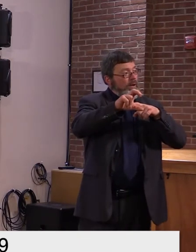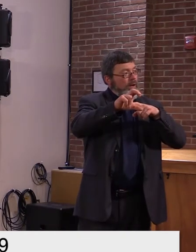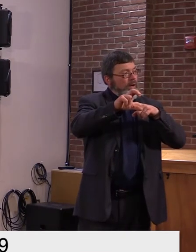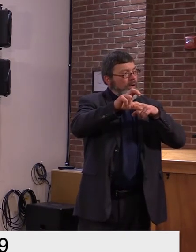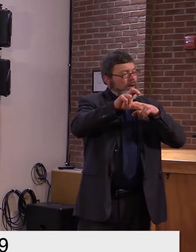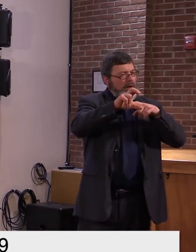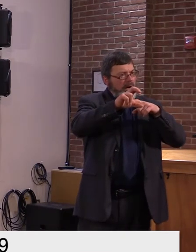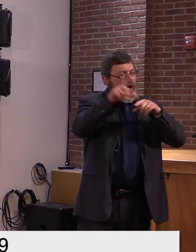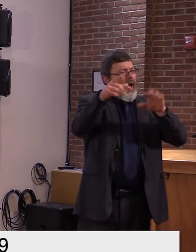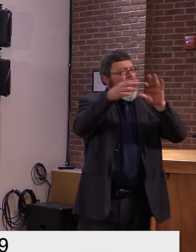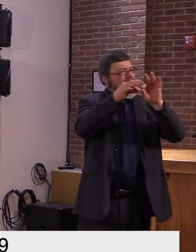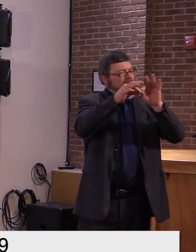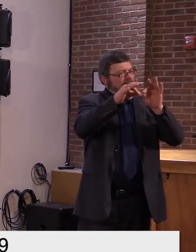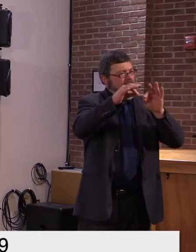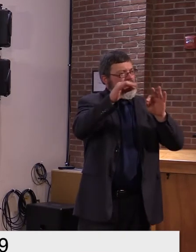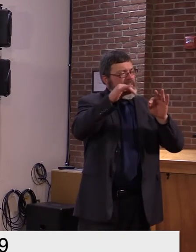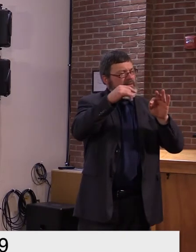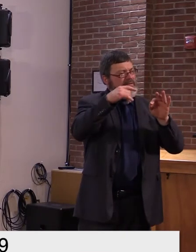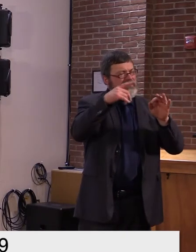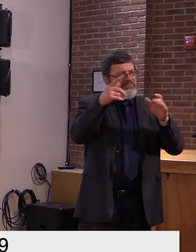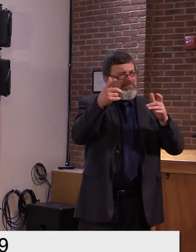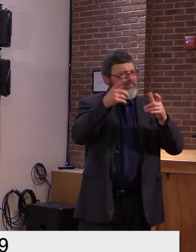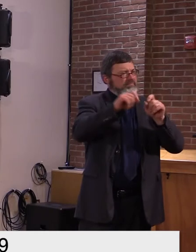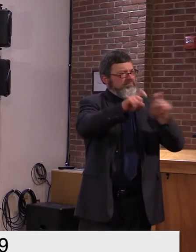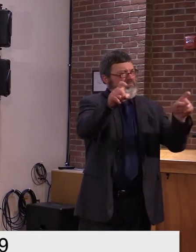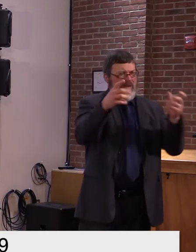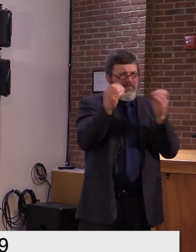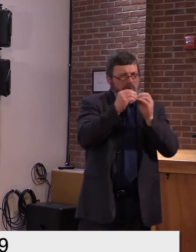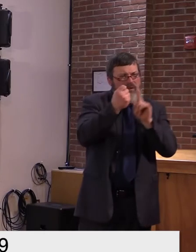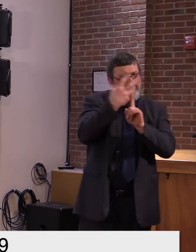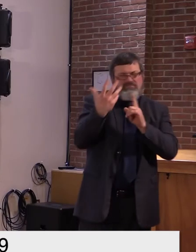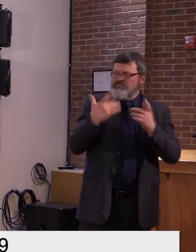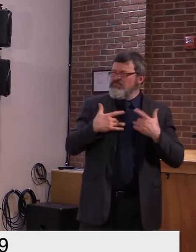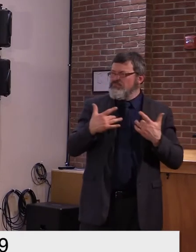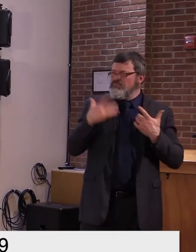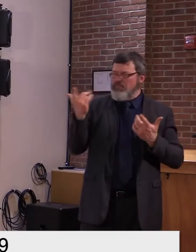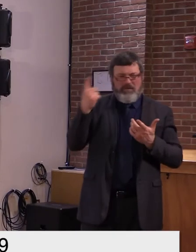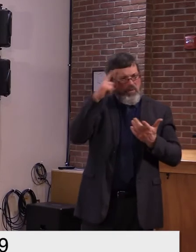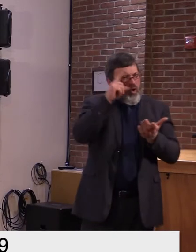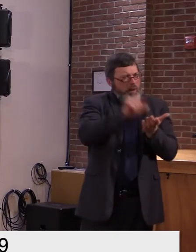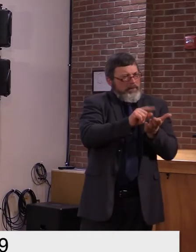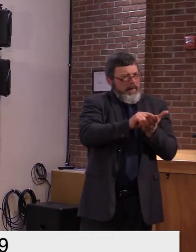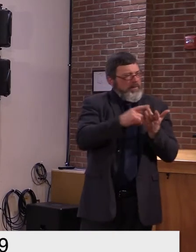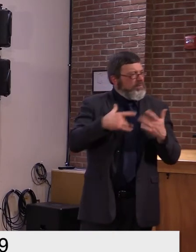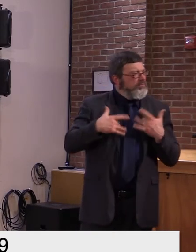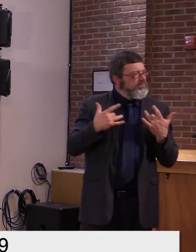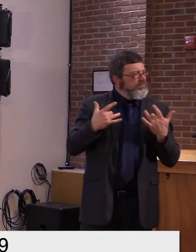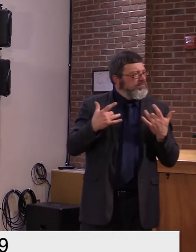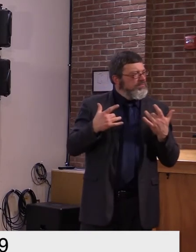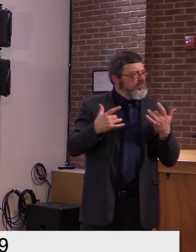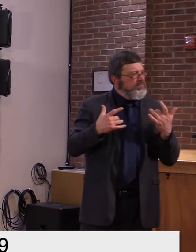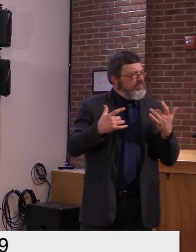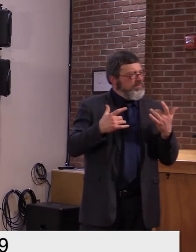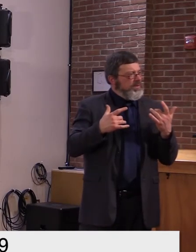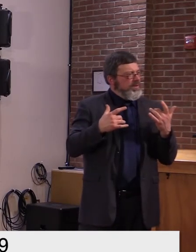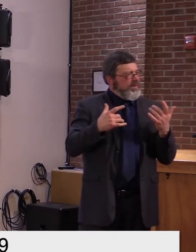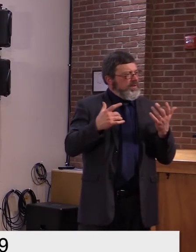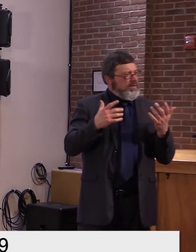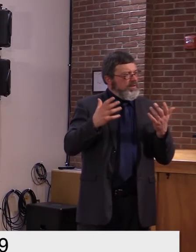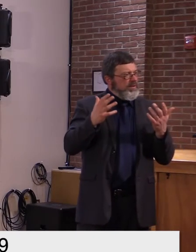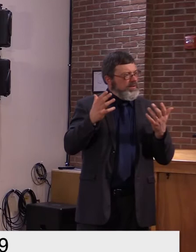that is? And is it different than what other types of businesses are eligible for? Well, what it